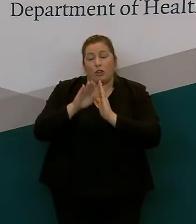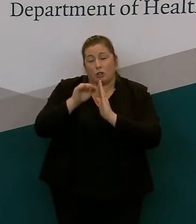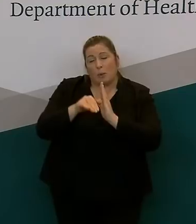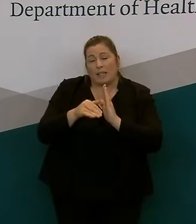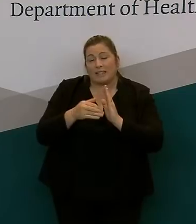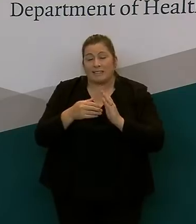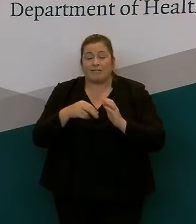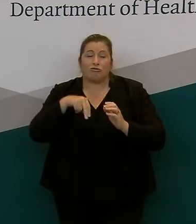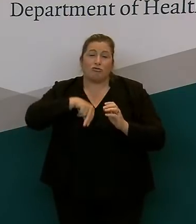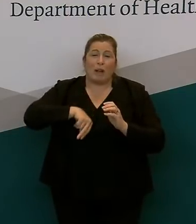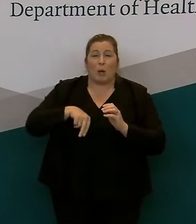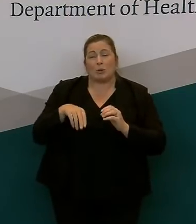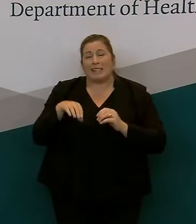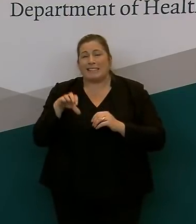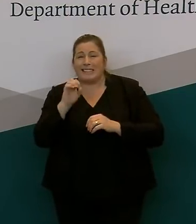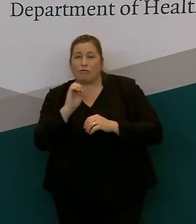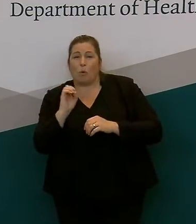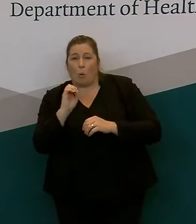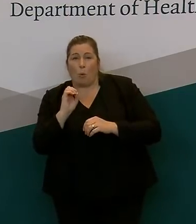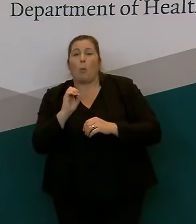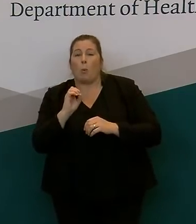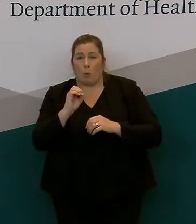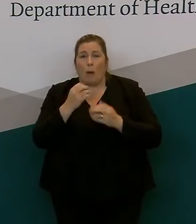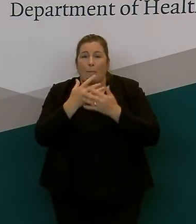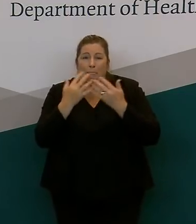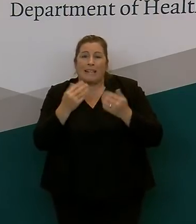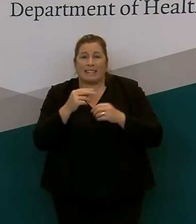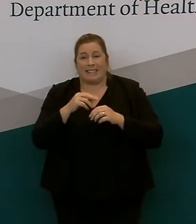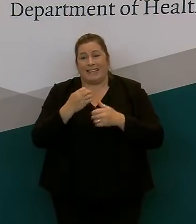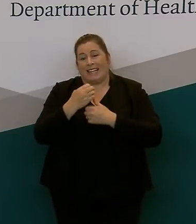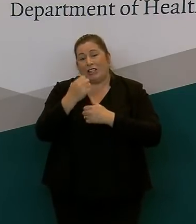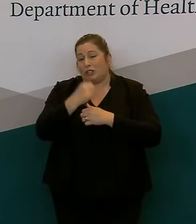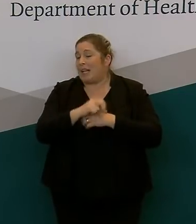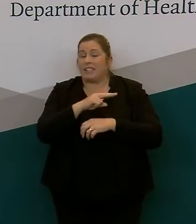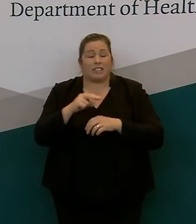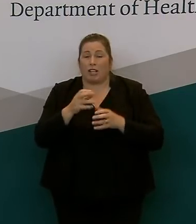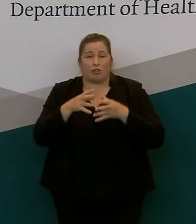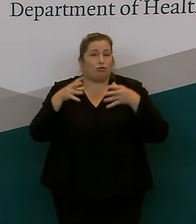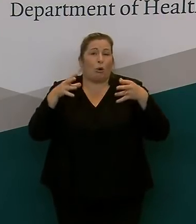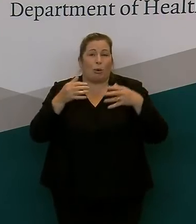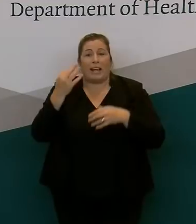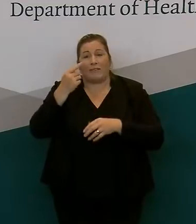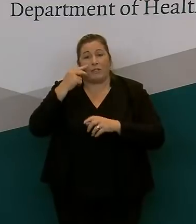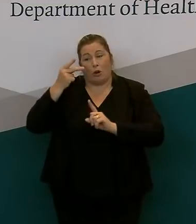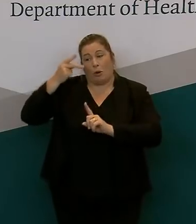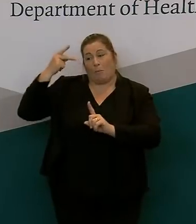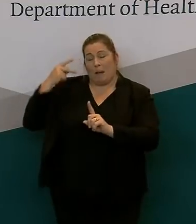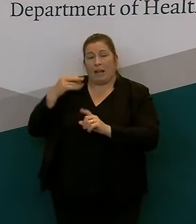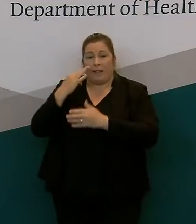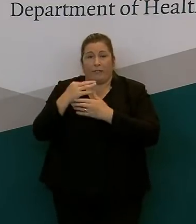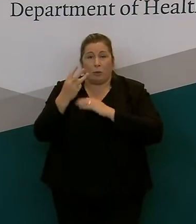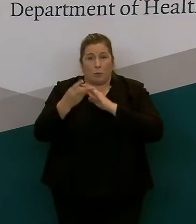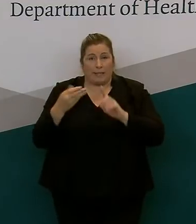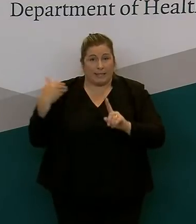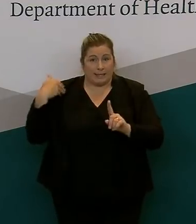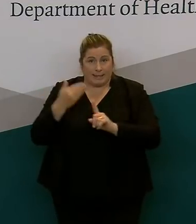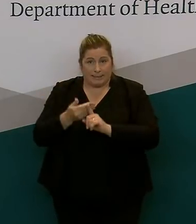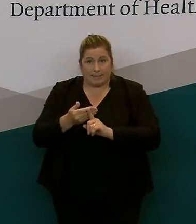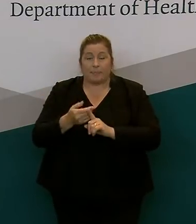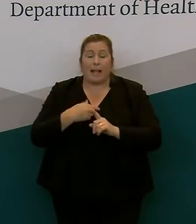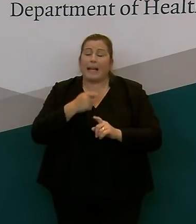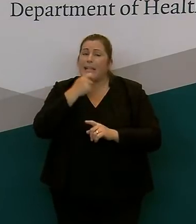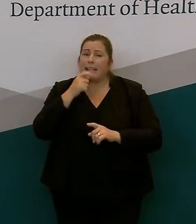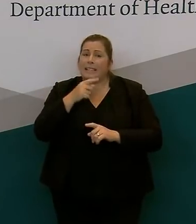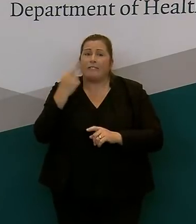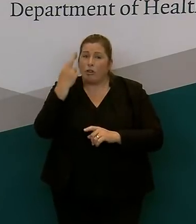around zero. In other words, the number of new cases per day is not growing if you look back over the last few weeks. And I say that for a